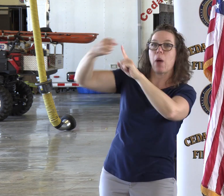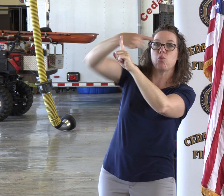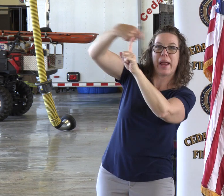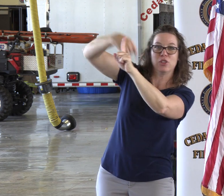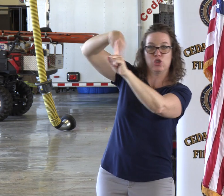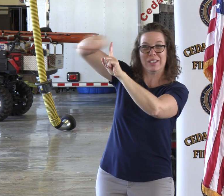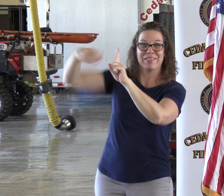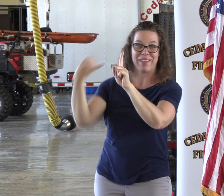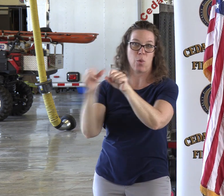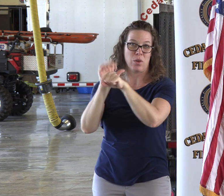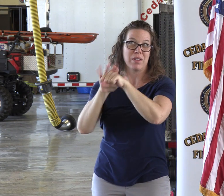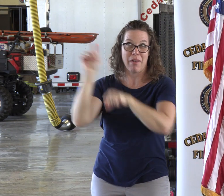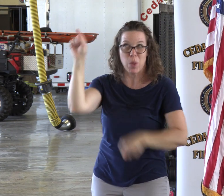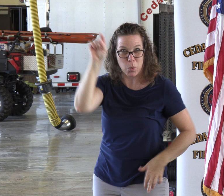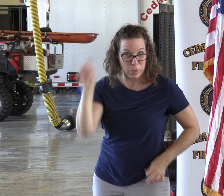and leaves.